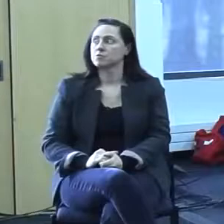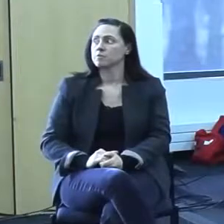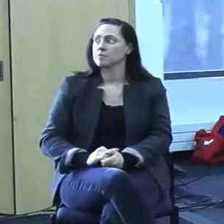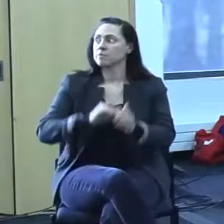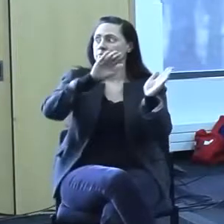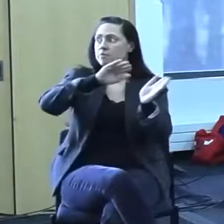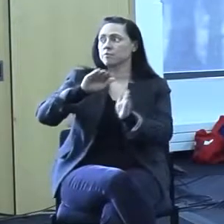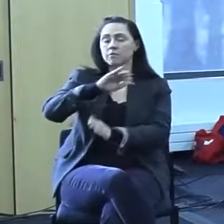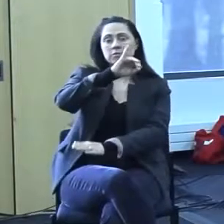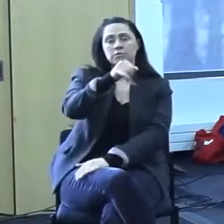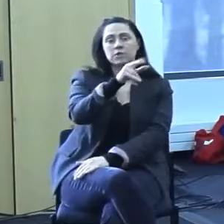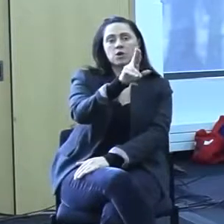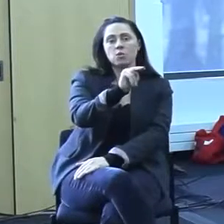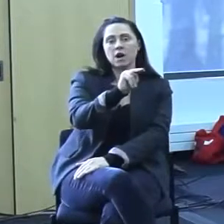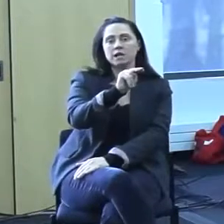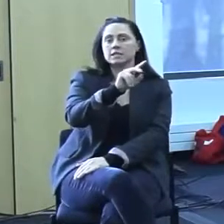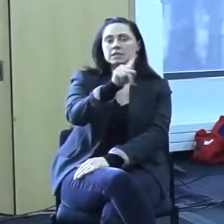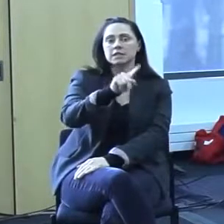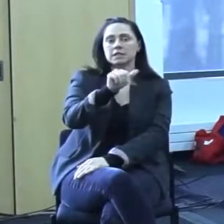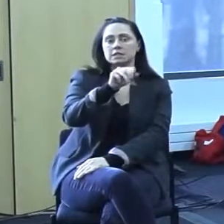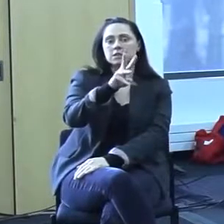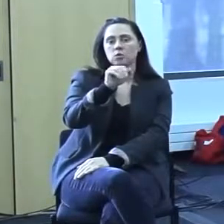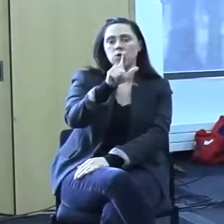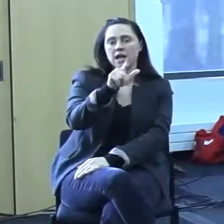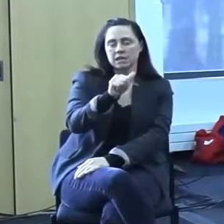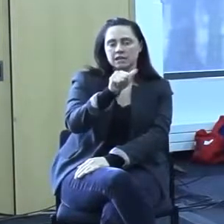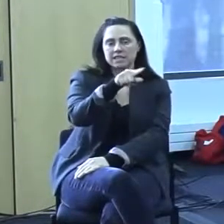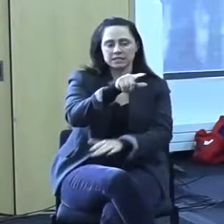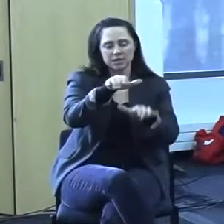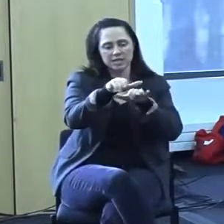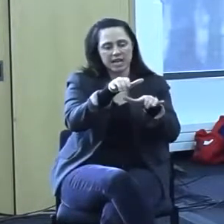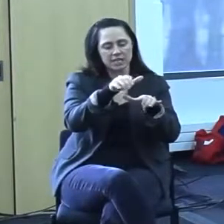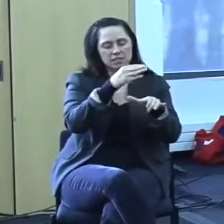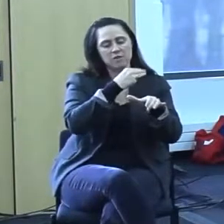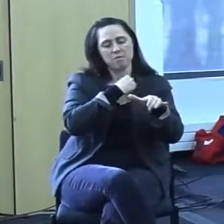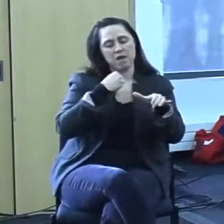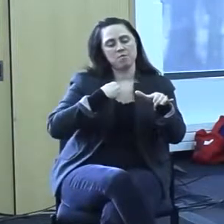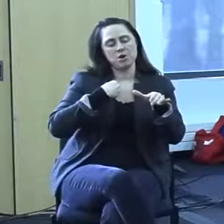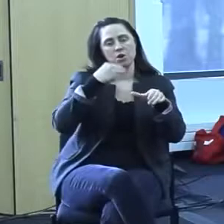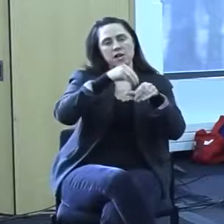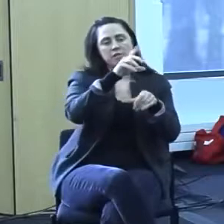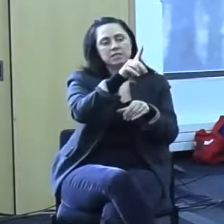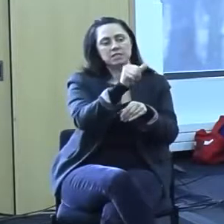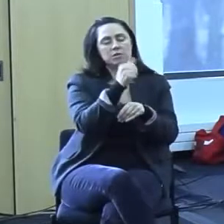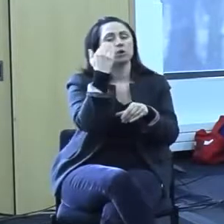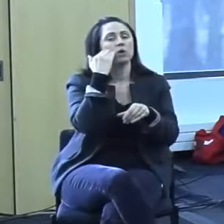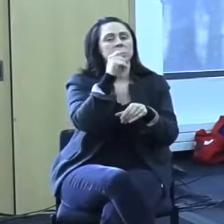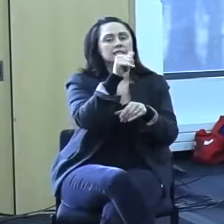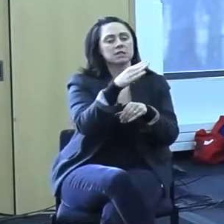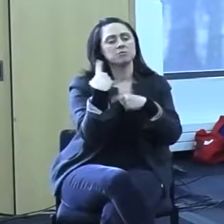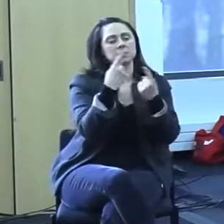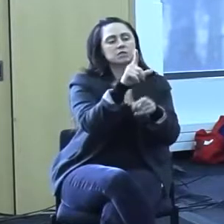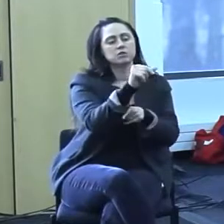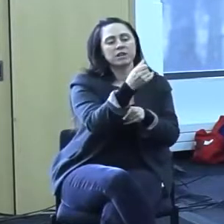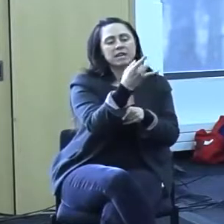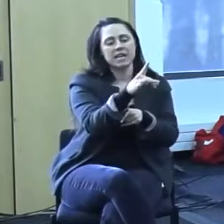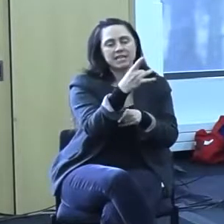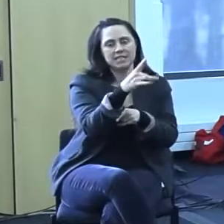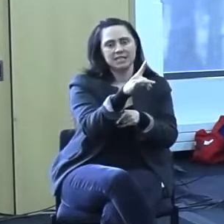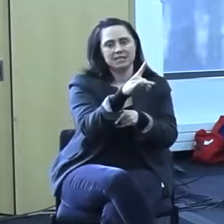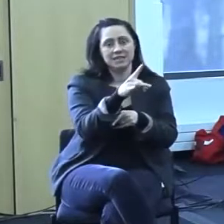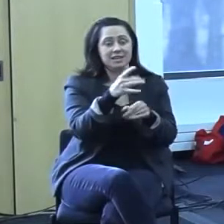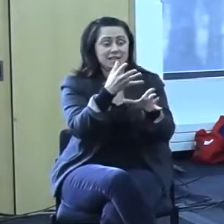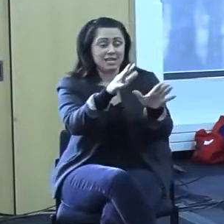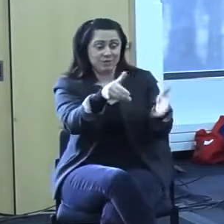Our next student panelist is Juan Zavala and has been an active member of the Disability Awareness Club since 2018 after getting an invite